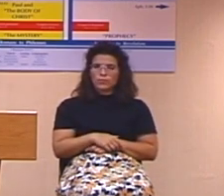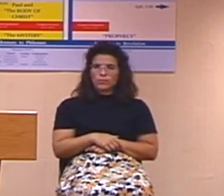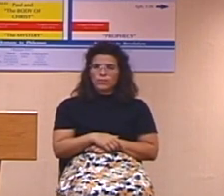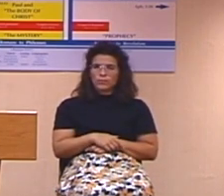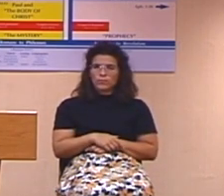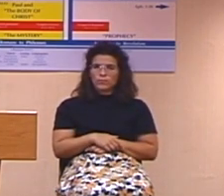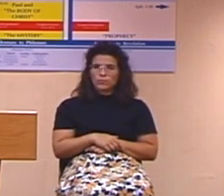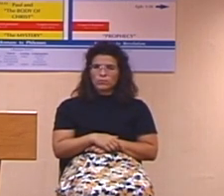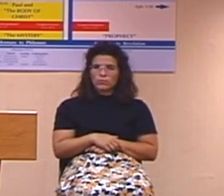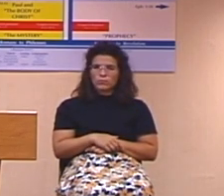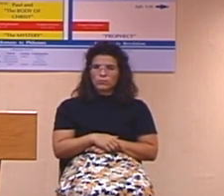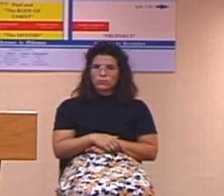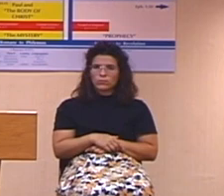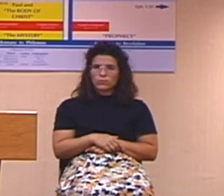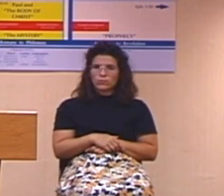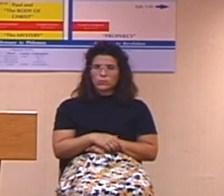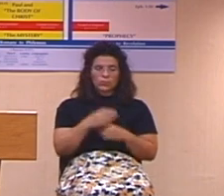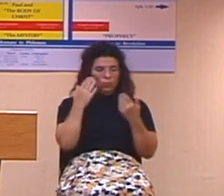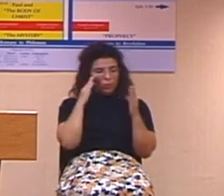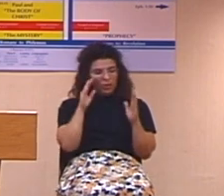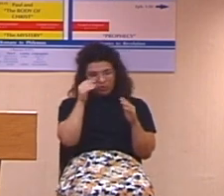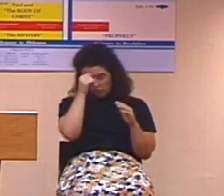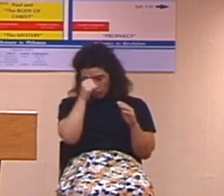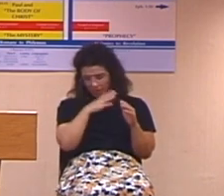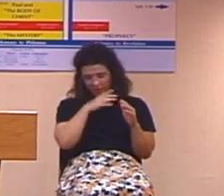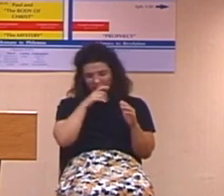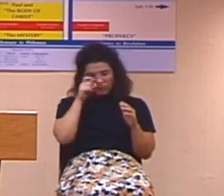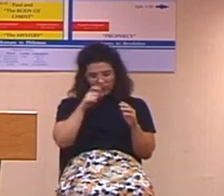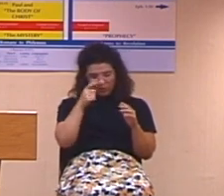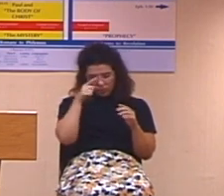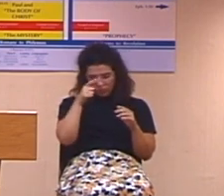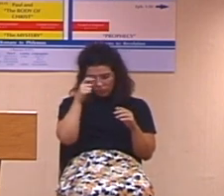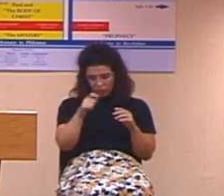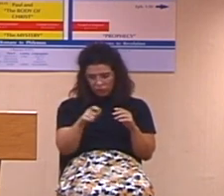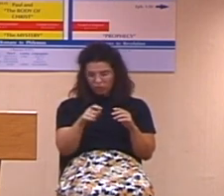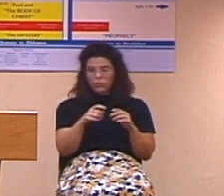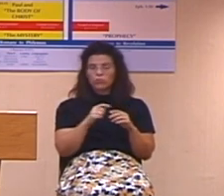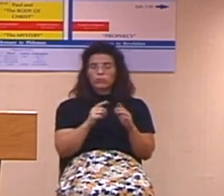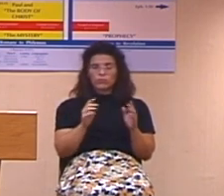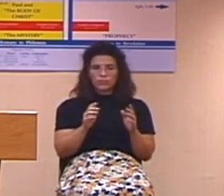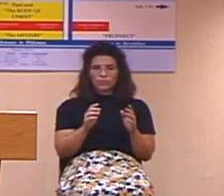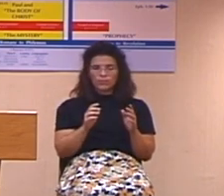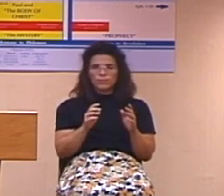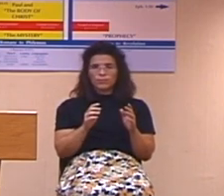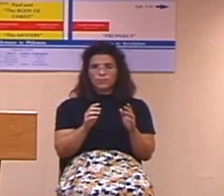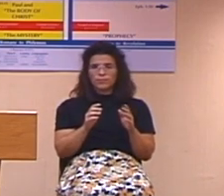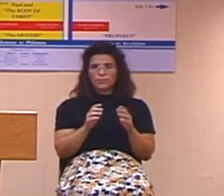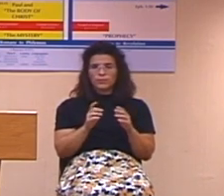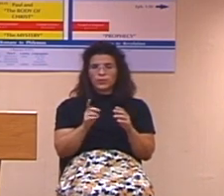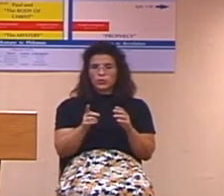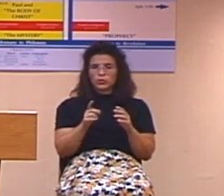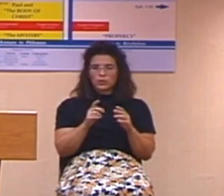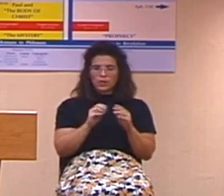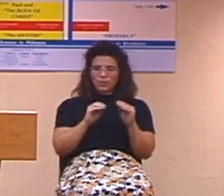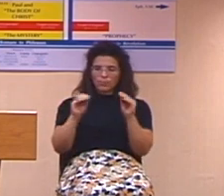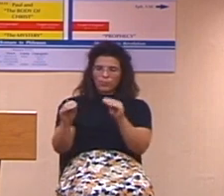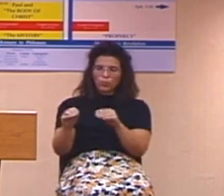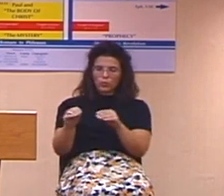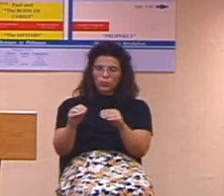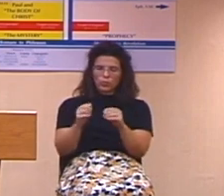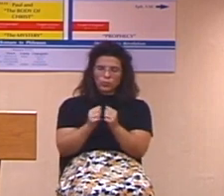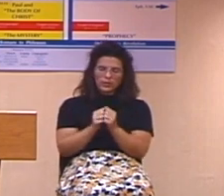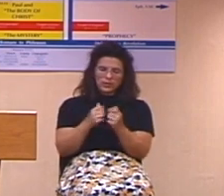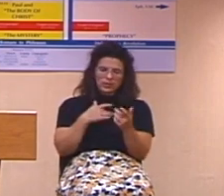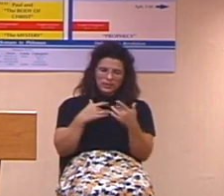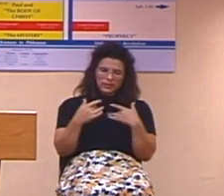Well, I don't know, man. I don't think you should. No. Hey, And she got placed with a dear